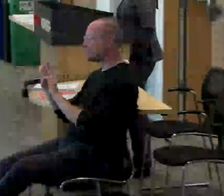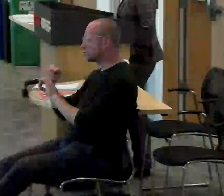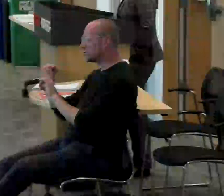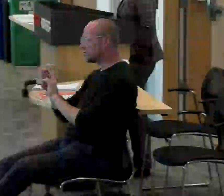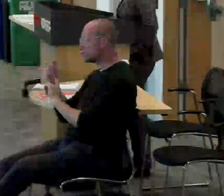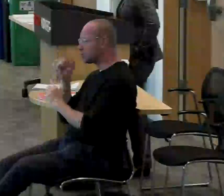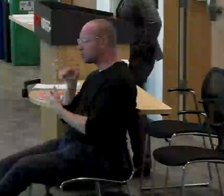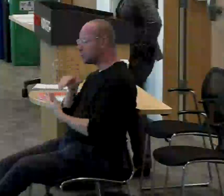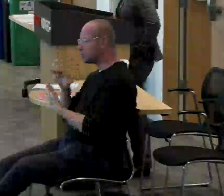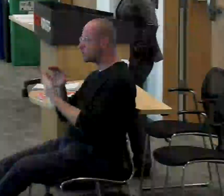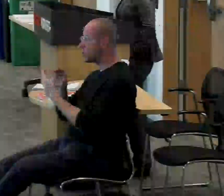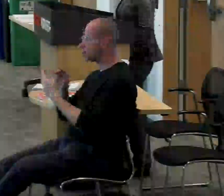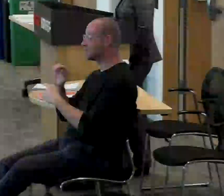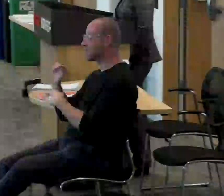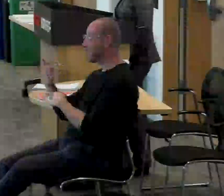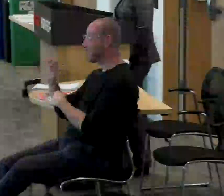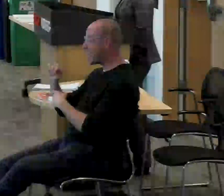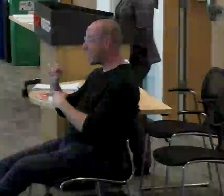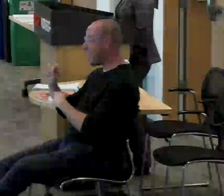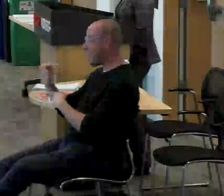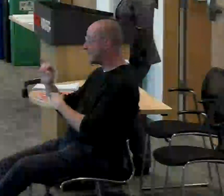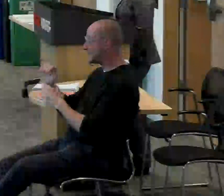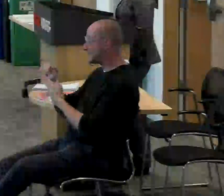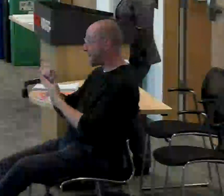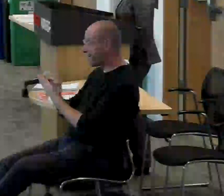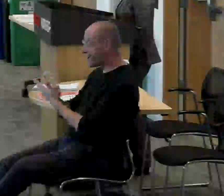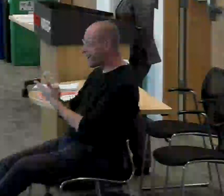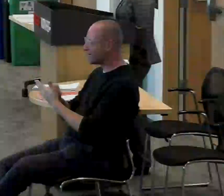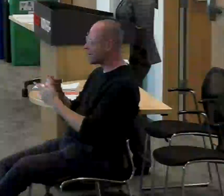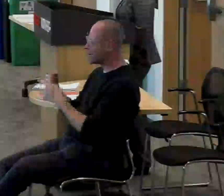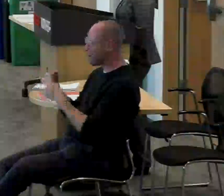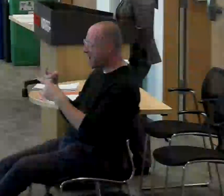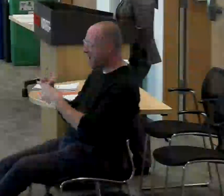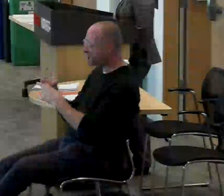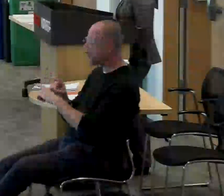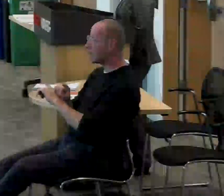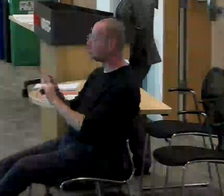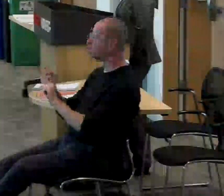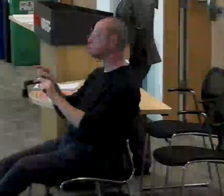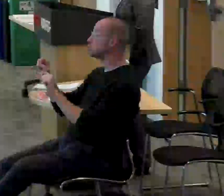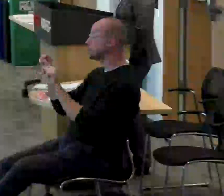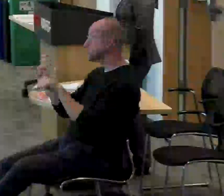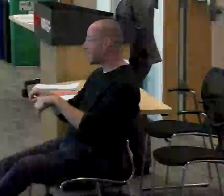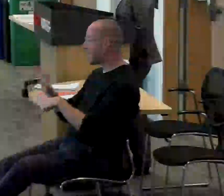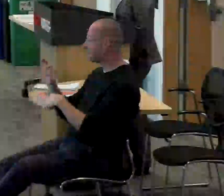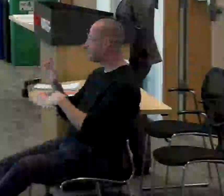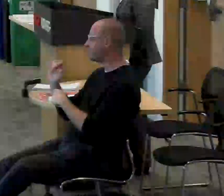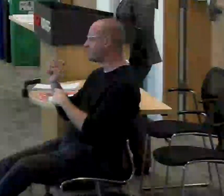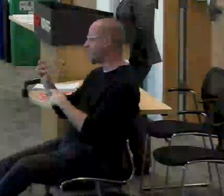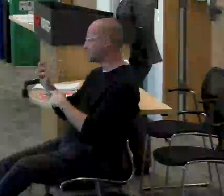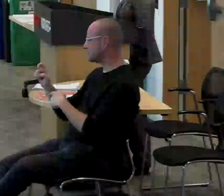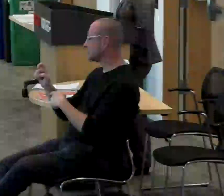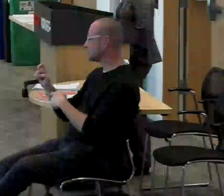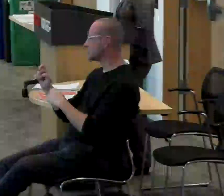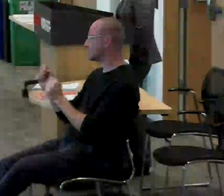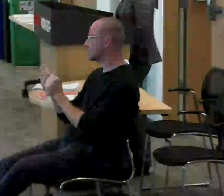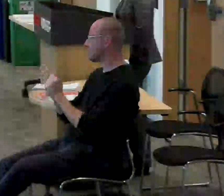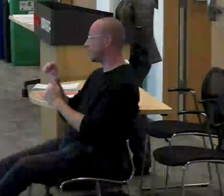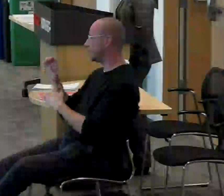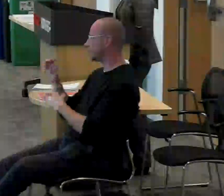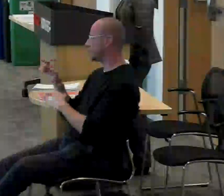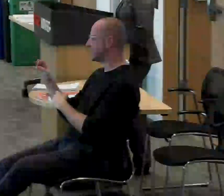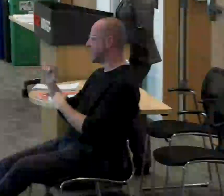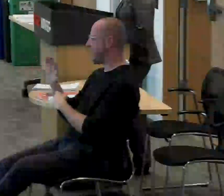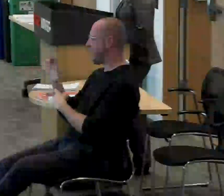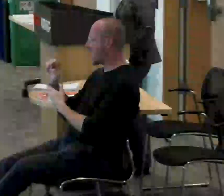can add flexibility with your ABLE account. Thank you. You're welcome. you can also fund your trust